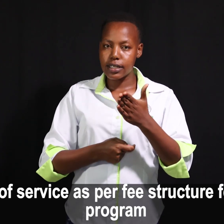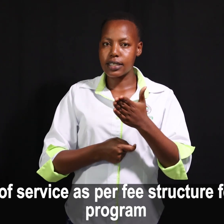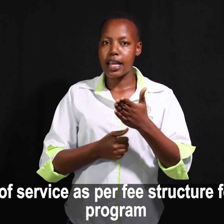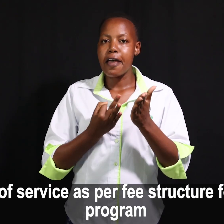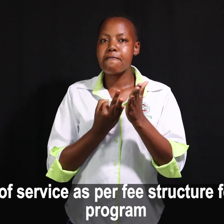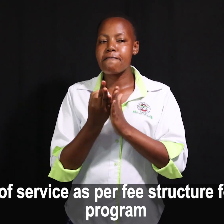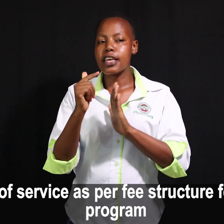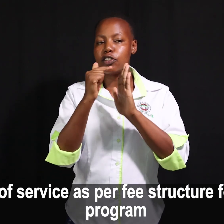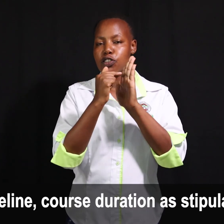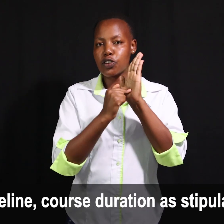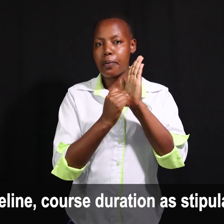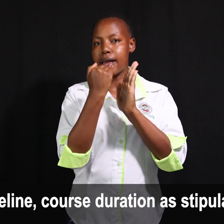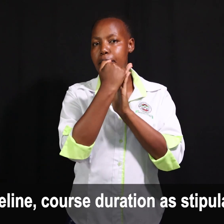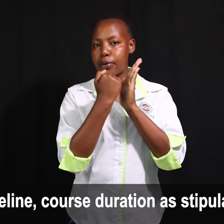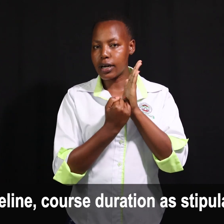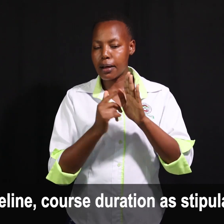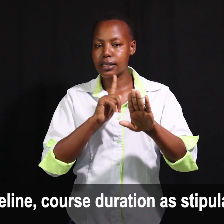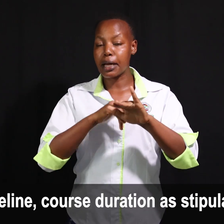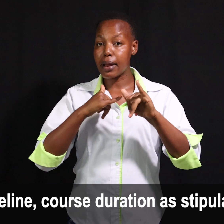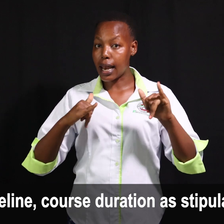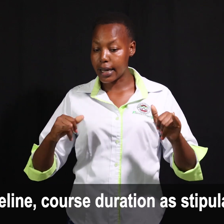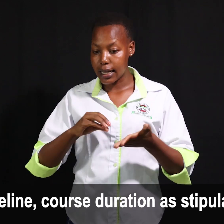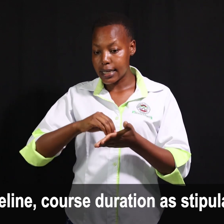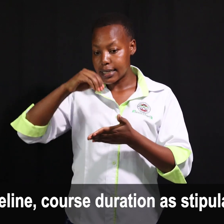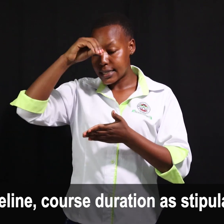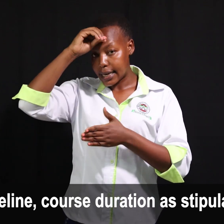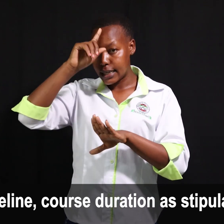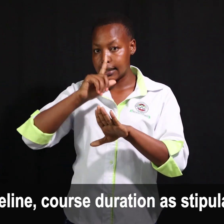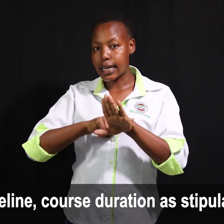the program. Timeline. Course duration as stipulated.